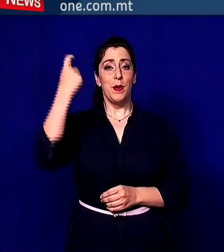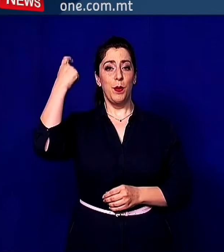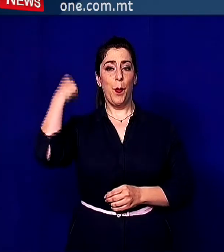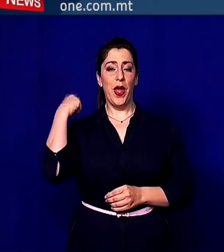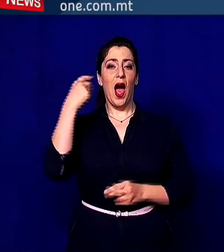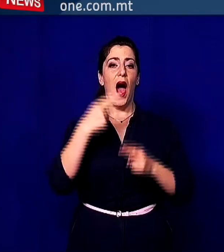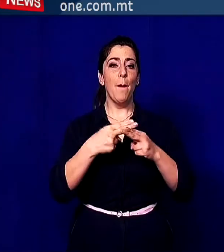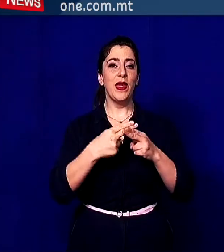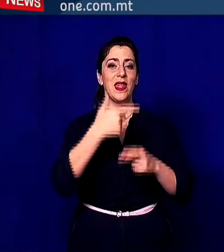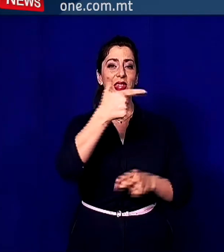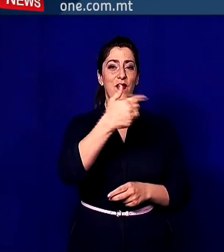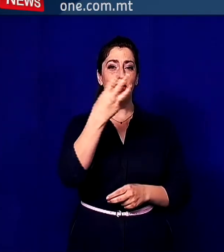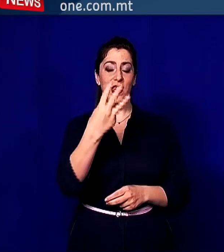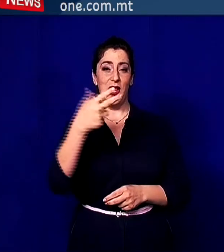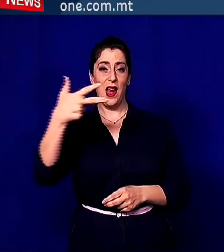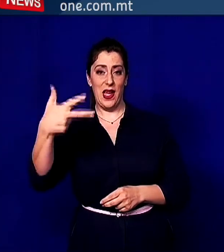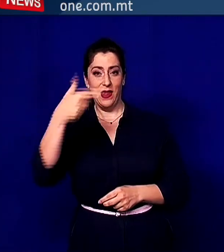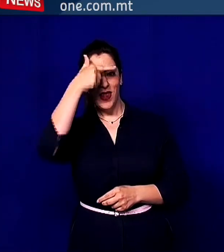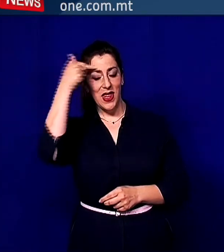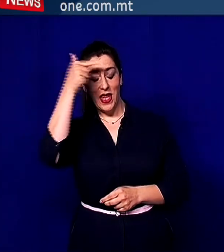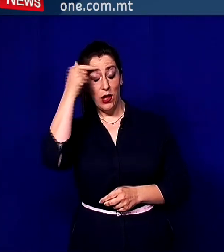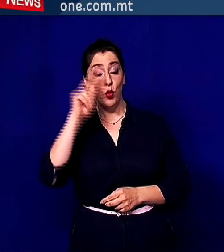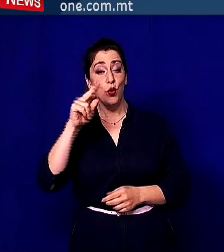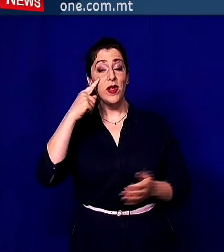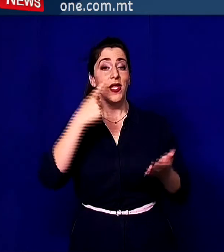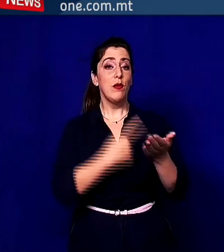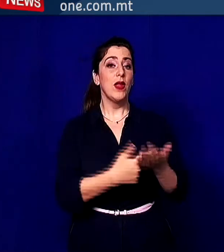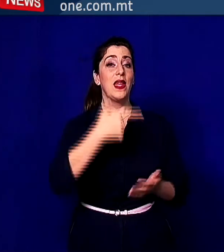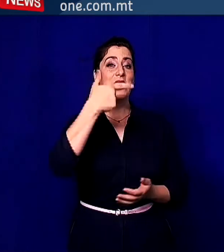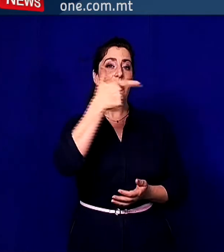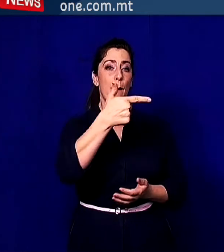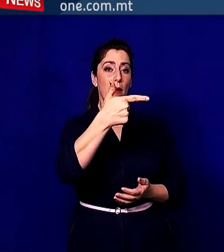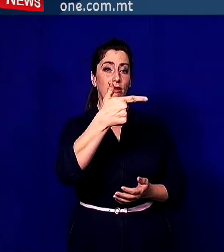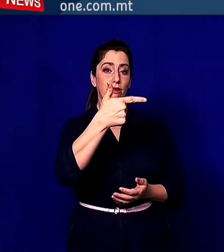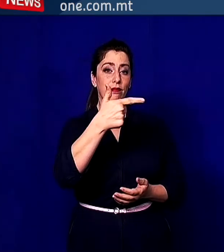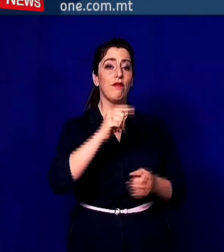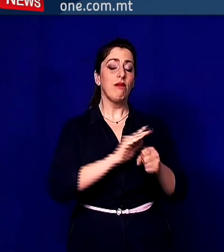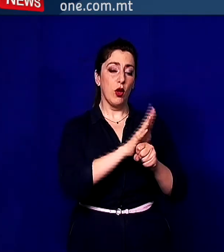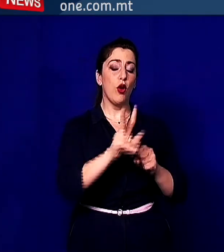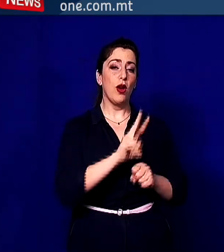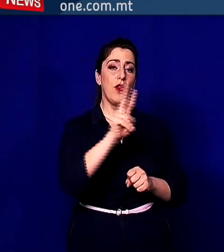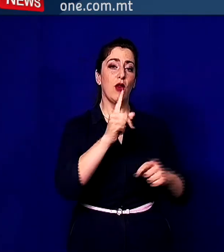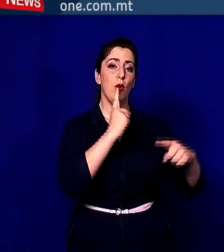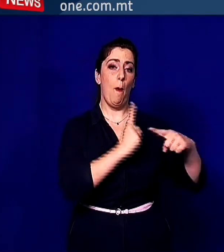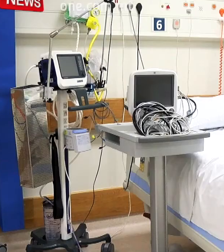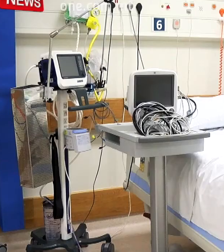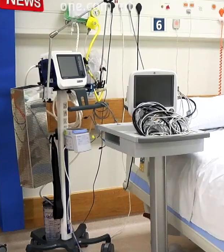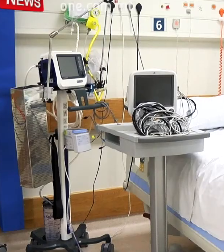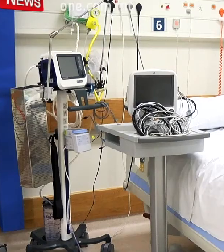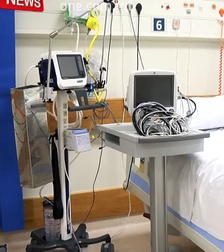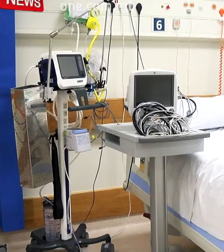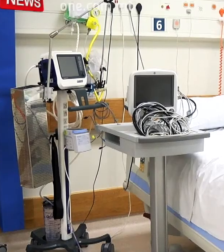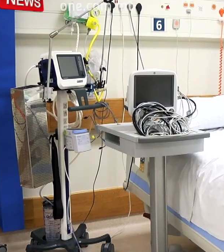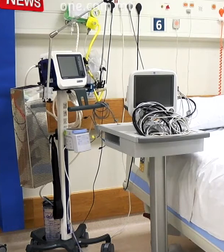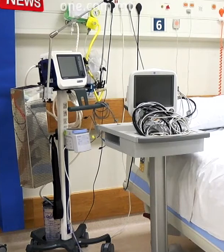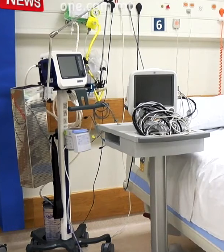li f'kull każ pożittiv li nqabad l-awtoritajiet tas-saħħa jintraċċaw il-persuni li sta kellhom kuntatt ma' dawk infettati. Spjegat